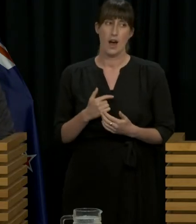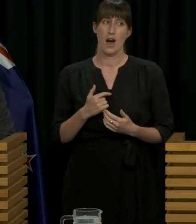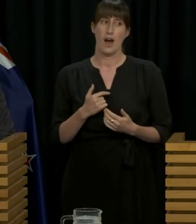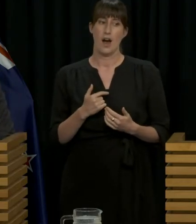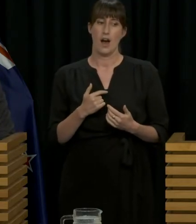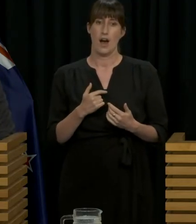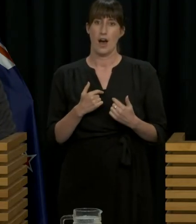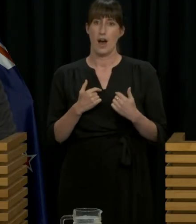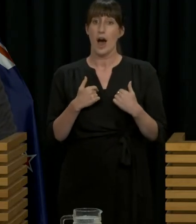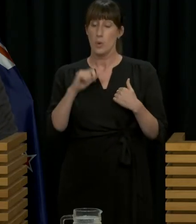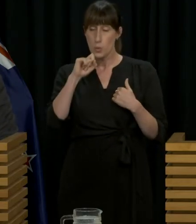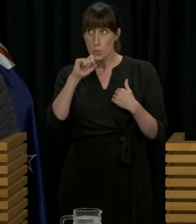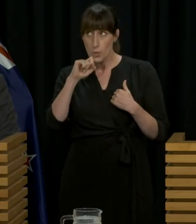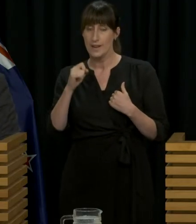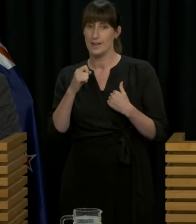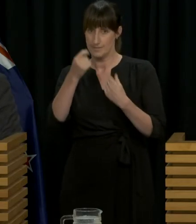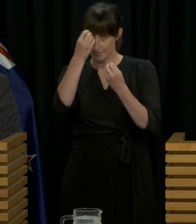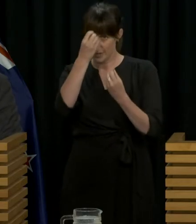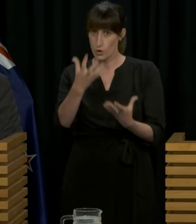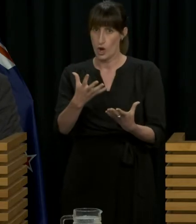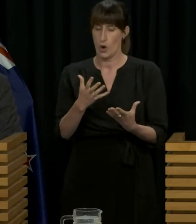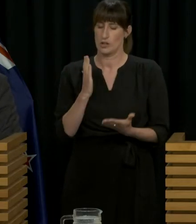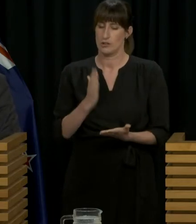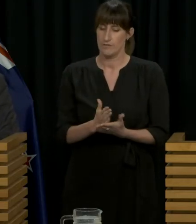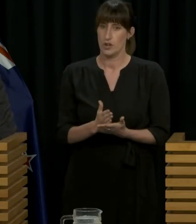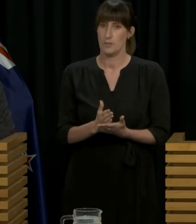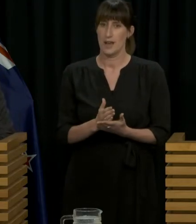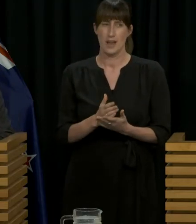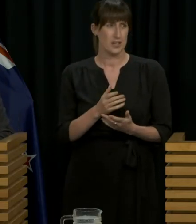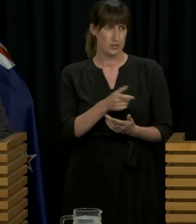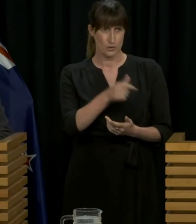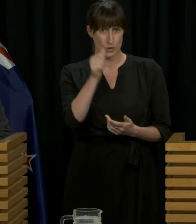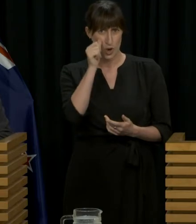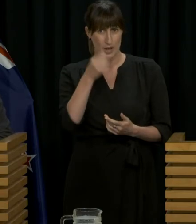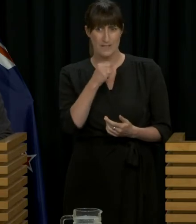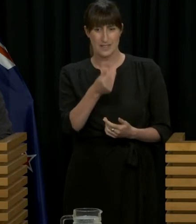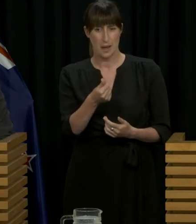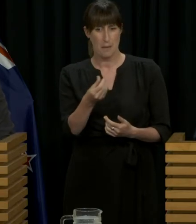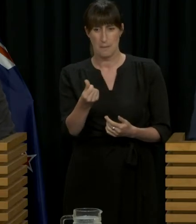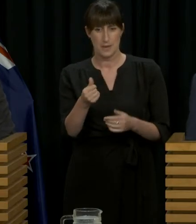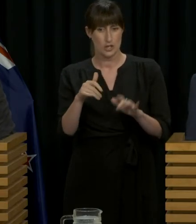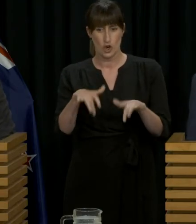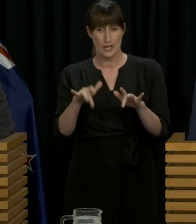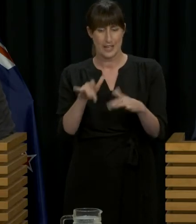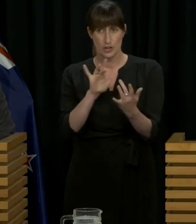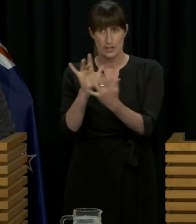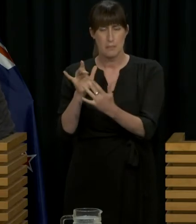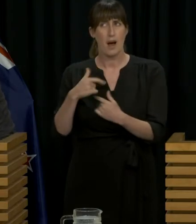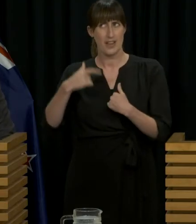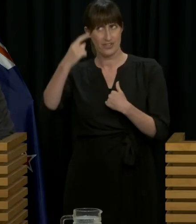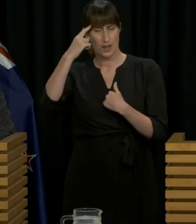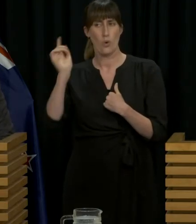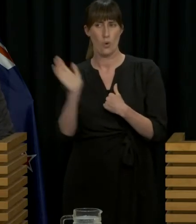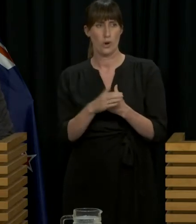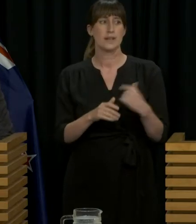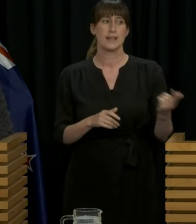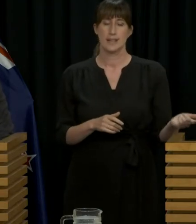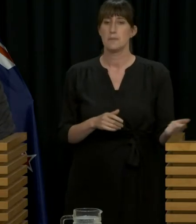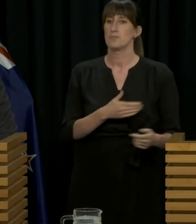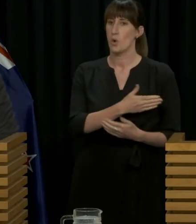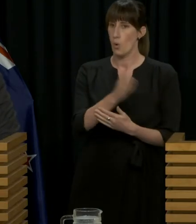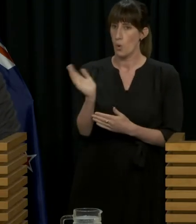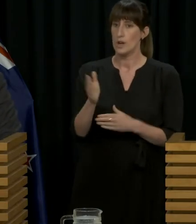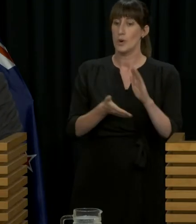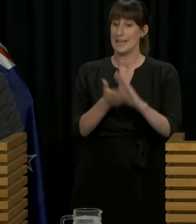whether Dr. Bloomfield, whether you've got any indication of whether there are any that are still to be contacted, but my understanding is that they have all been contacted. Everybody has been